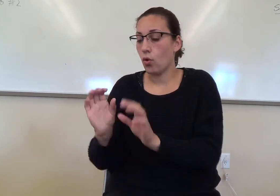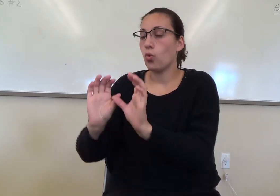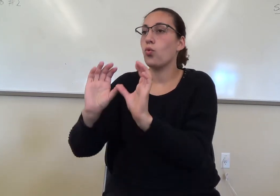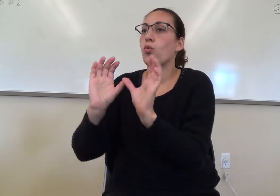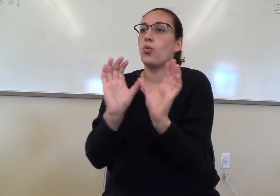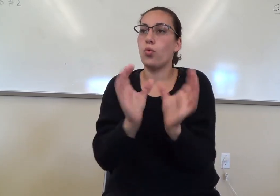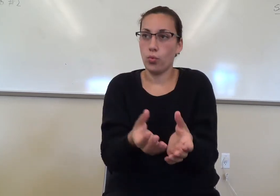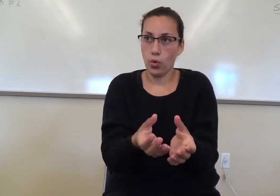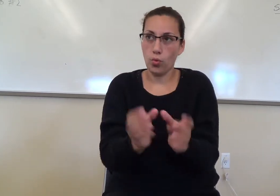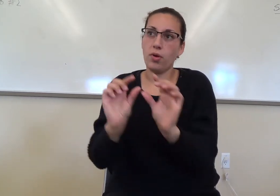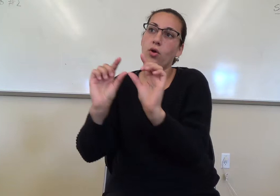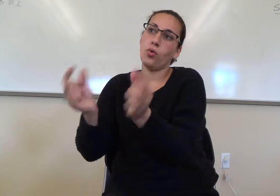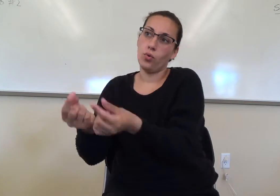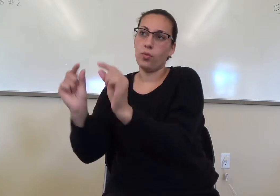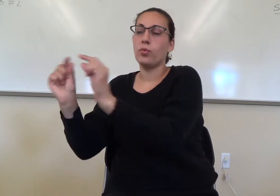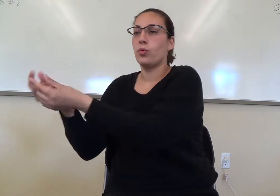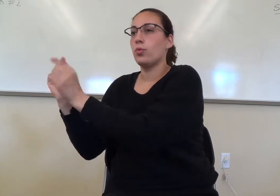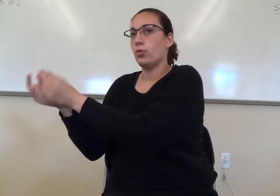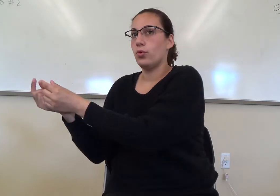So that comes to what Sandra is saying.